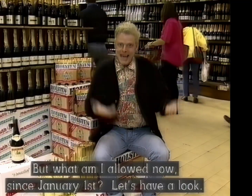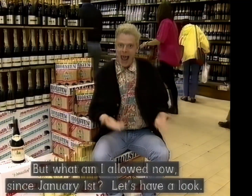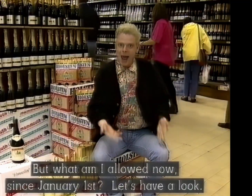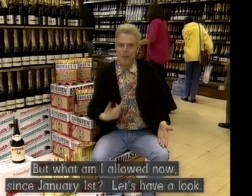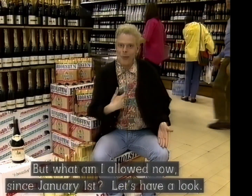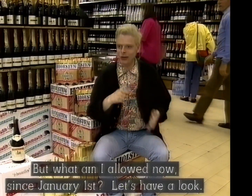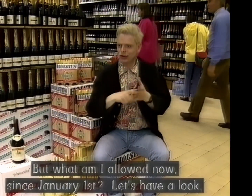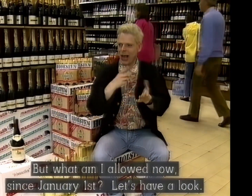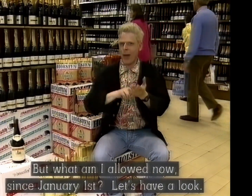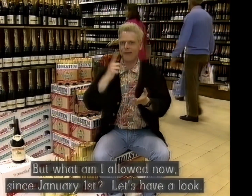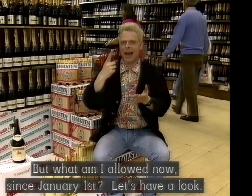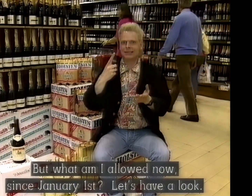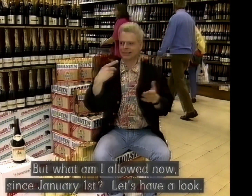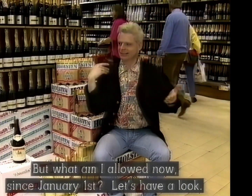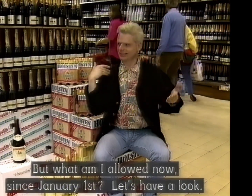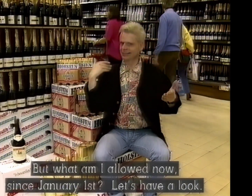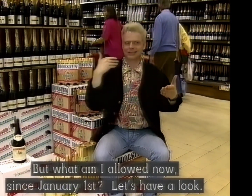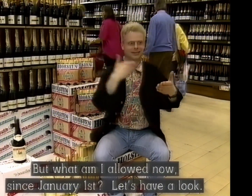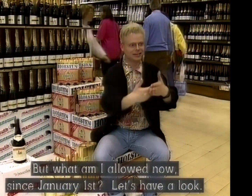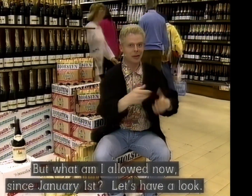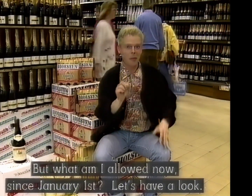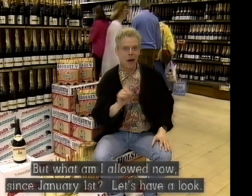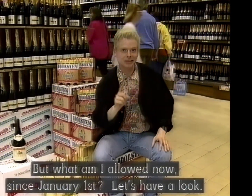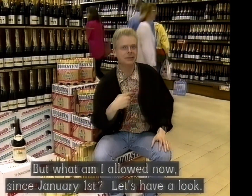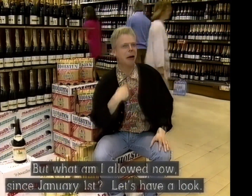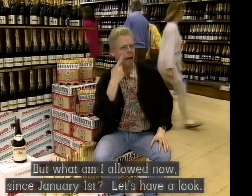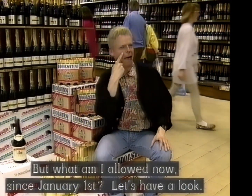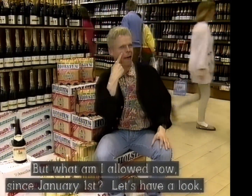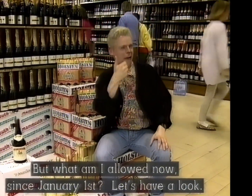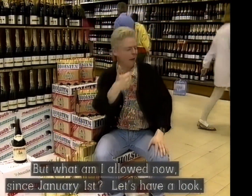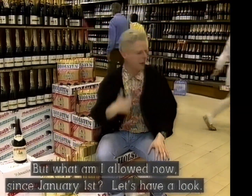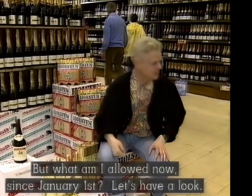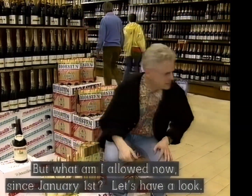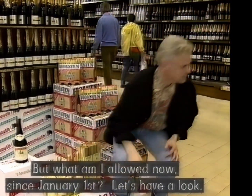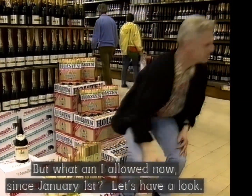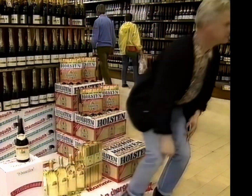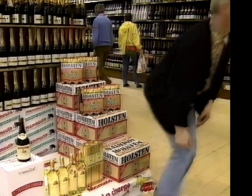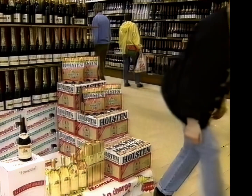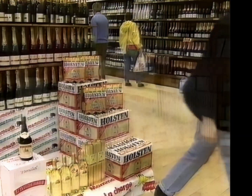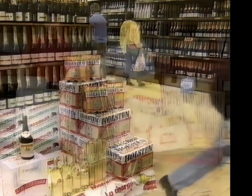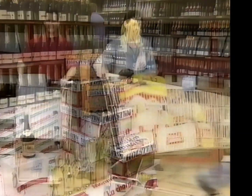now? Since January the 1st, how much am I allowed now? Let's have a look.